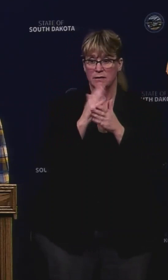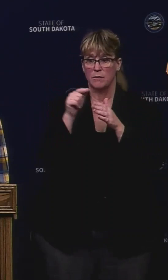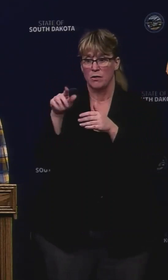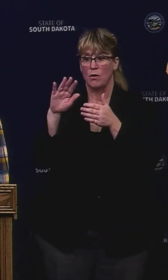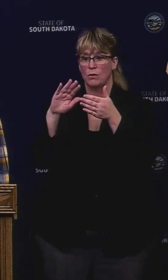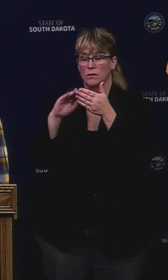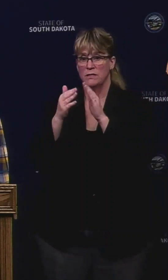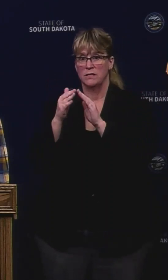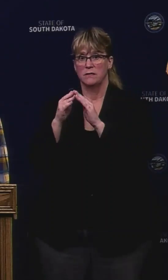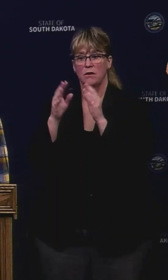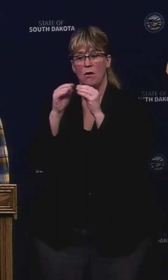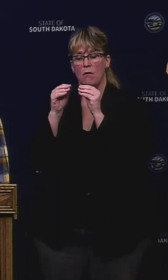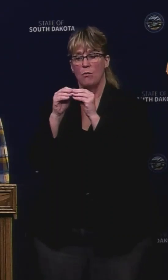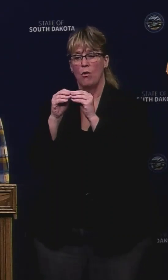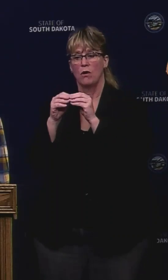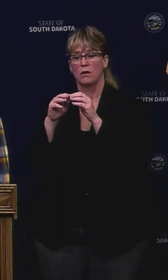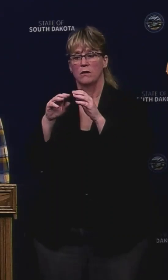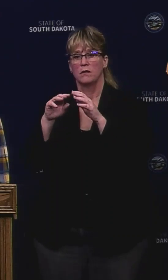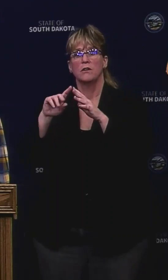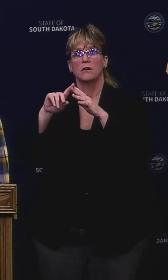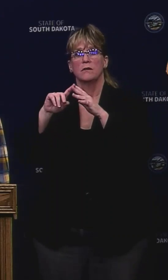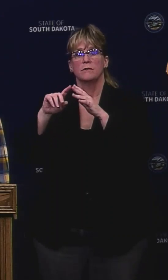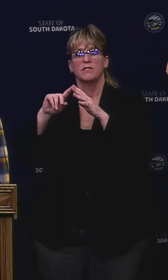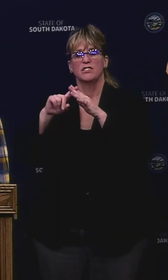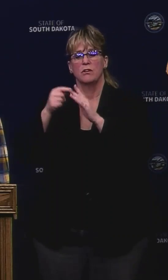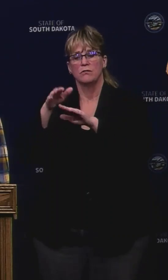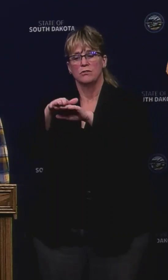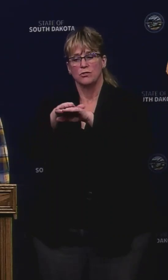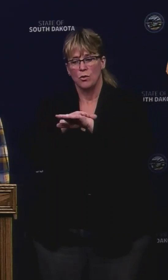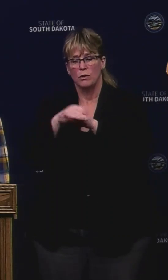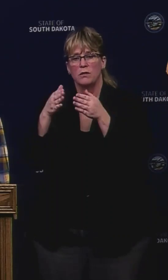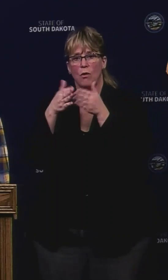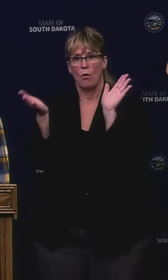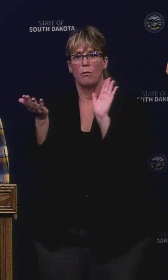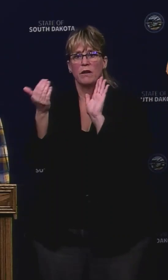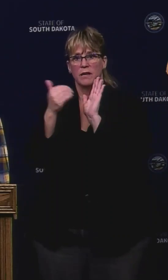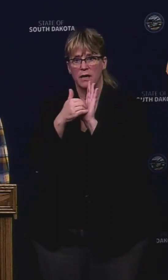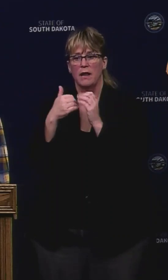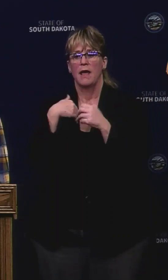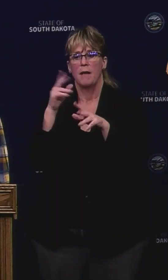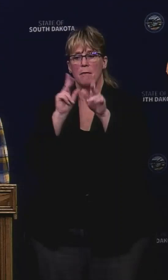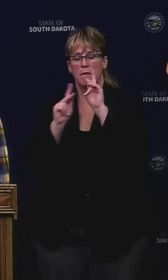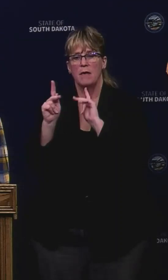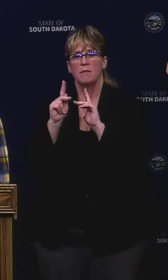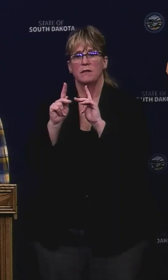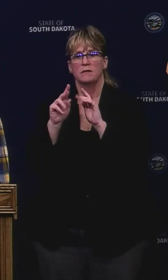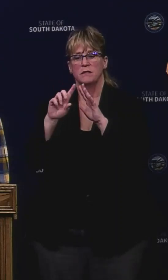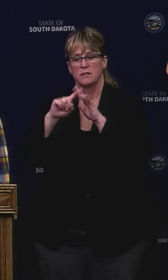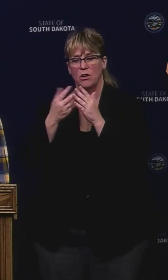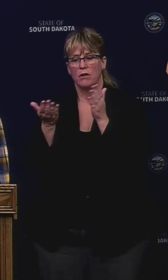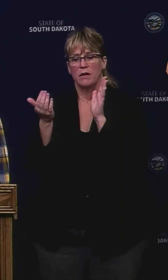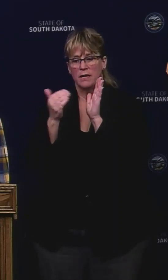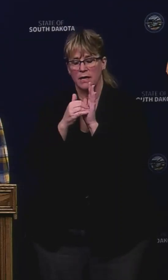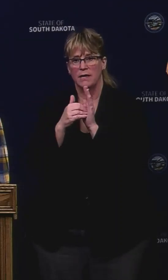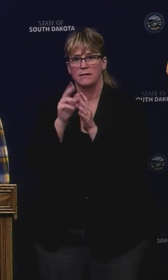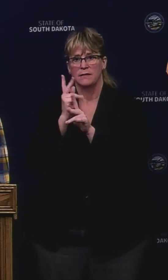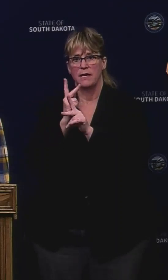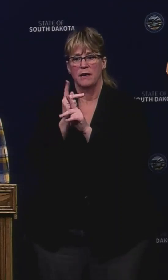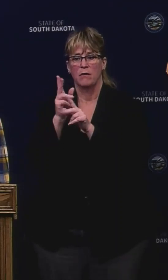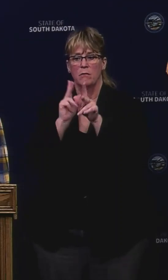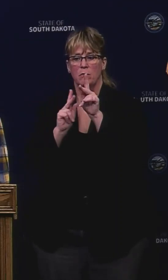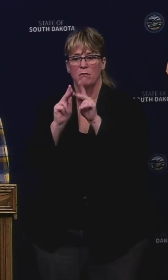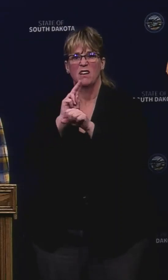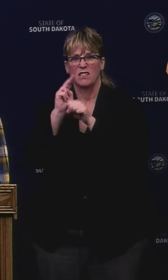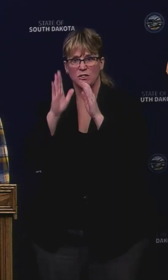them are pulling them back to allow businesses to reopen and to allow people to facilitate customers in a way that they haven't